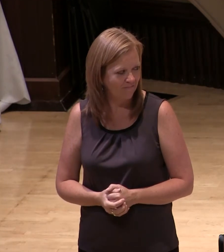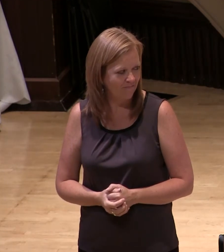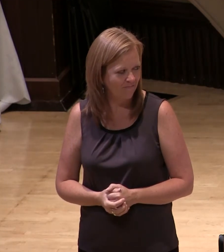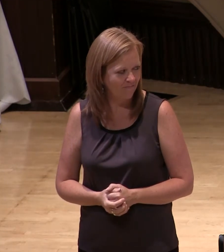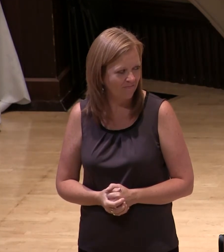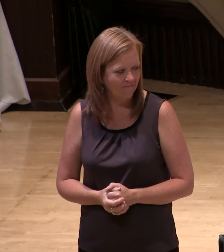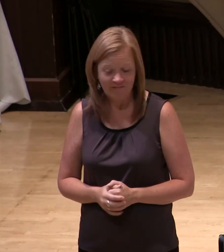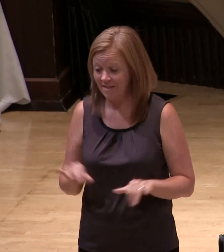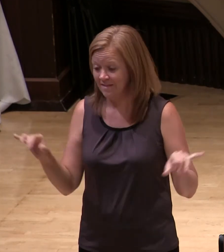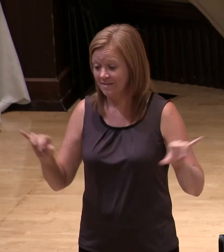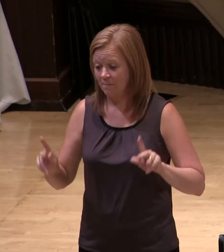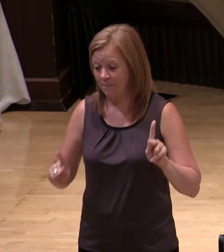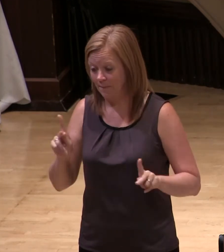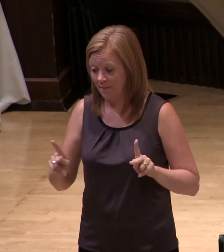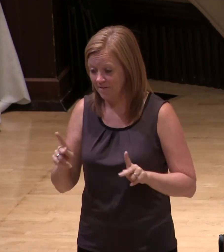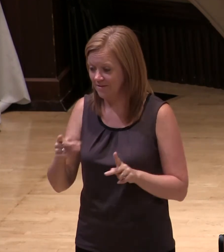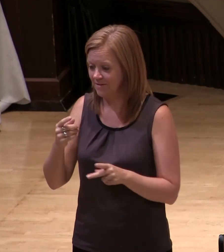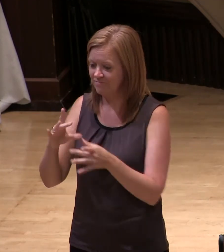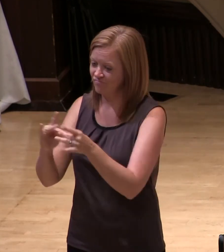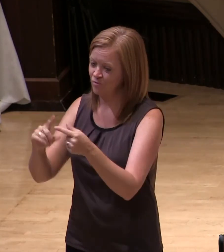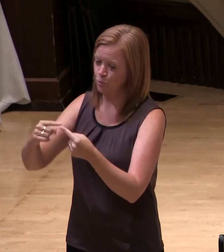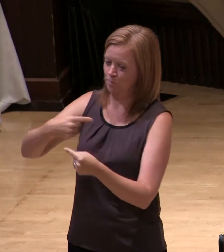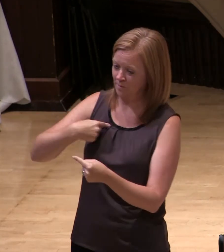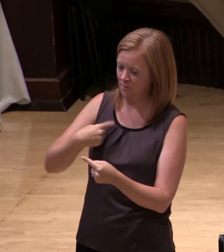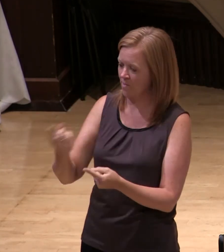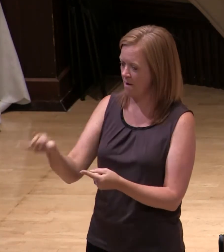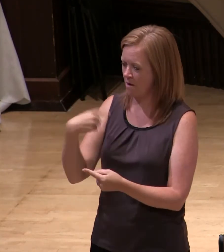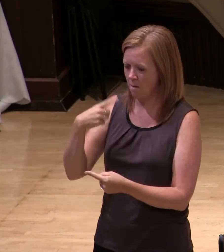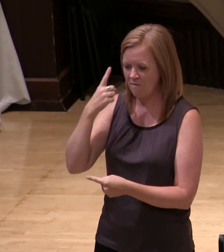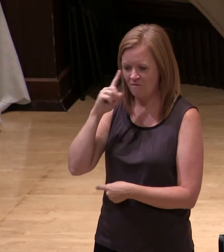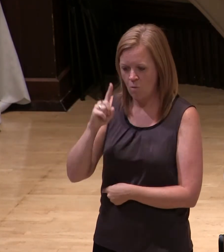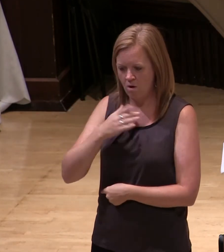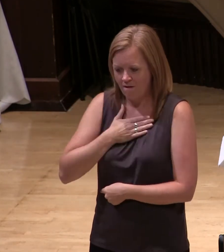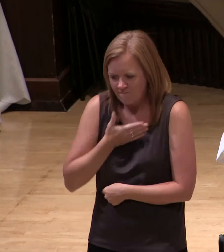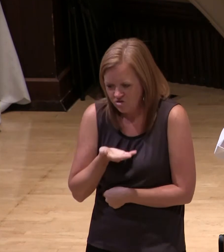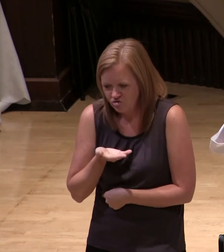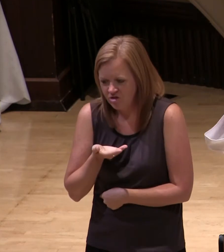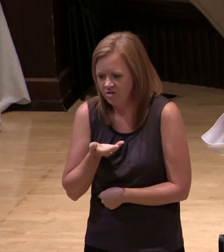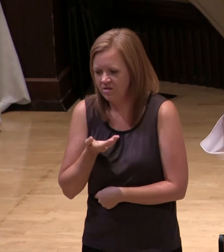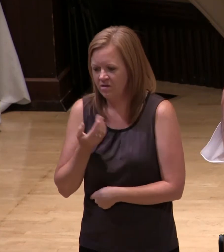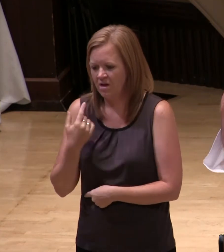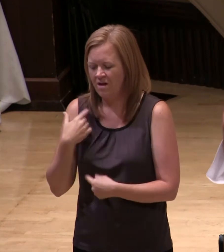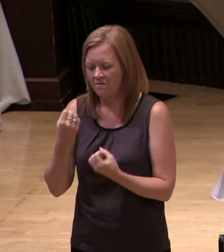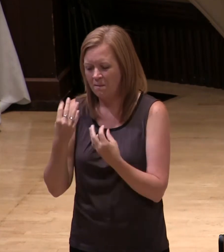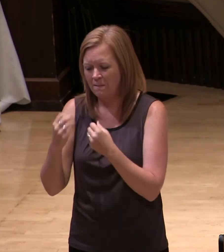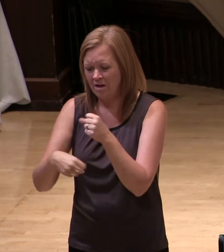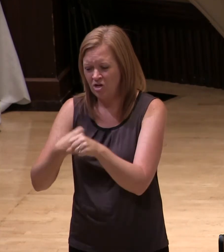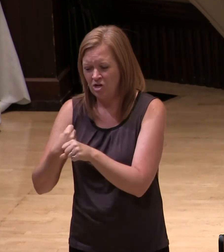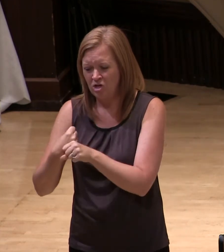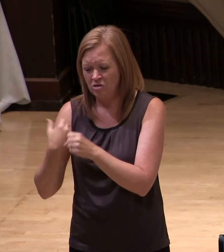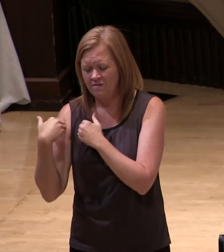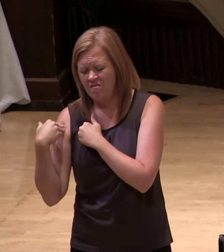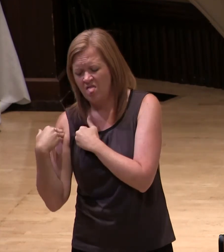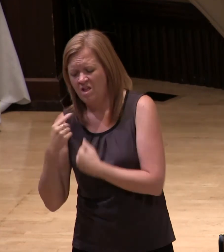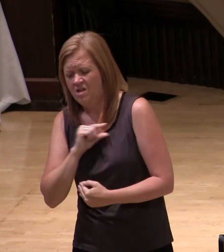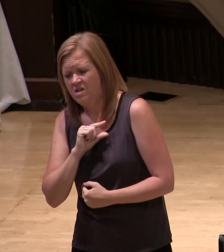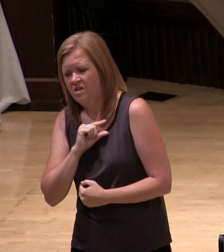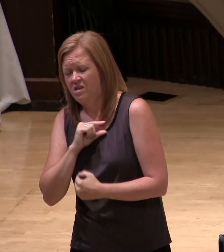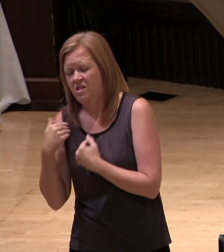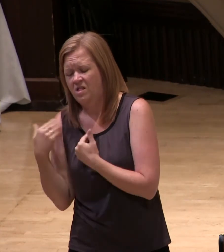It's the same thing people say to me when they come in for confession and have those years of guilt lifted from